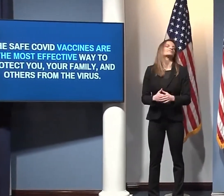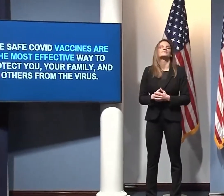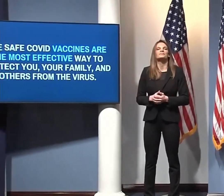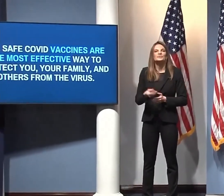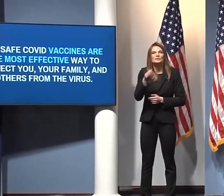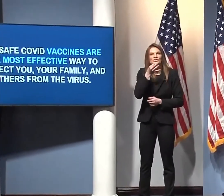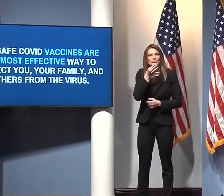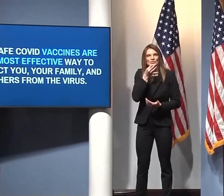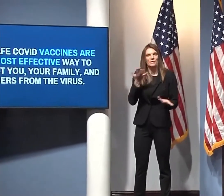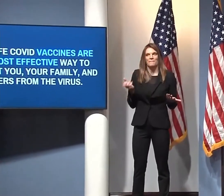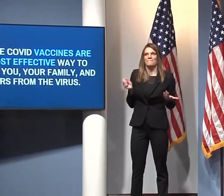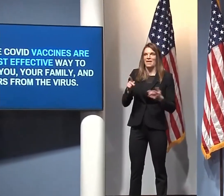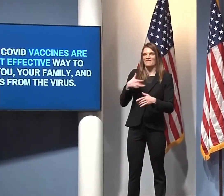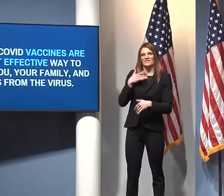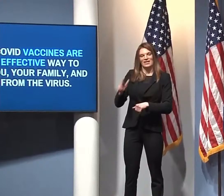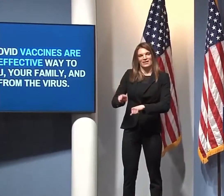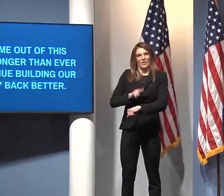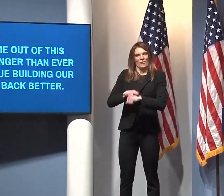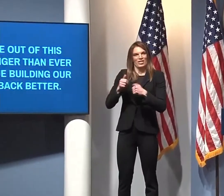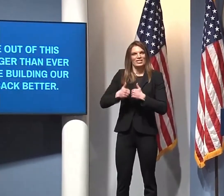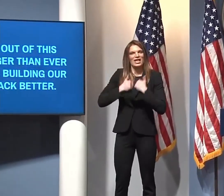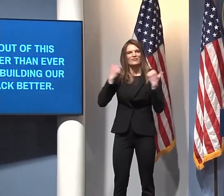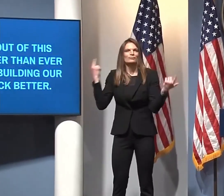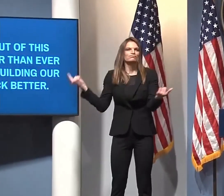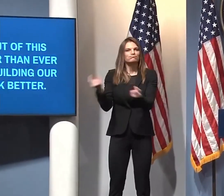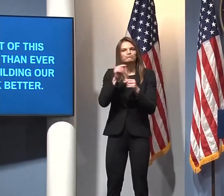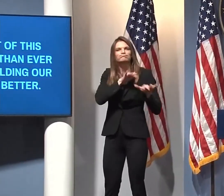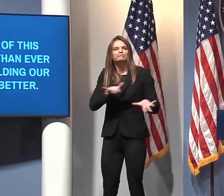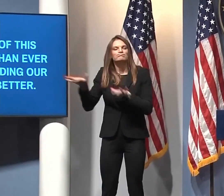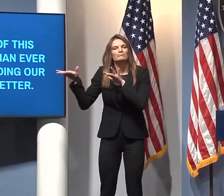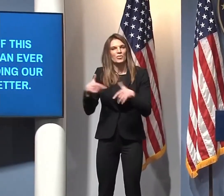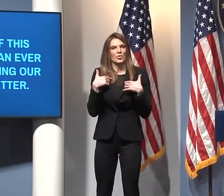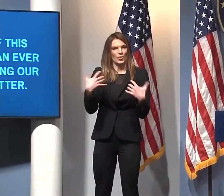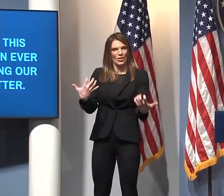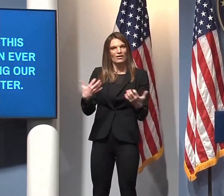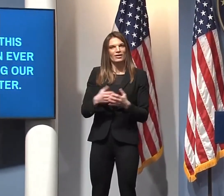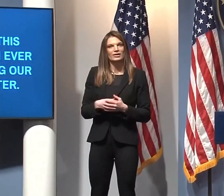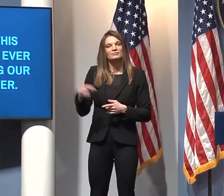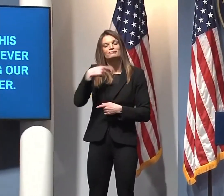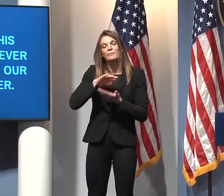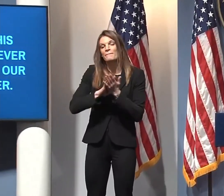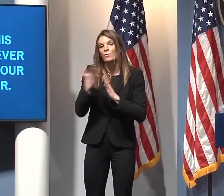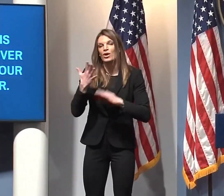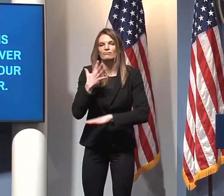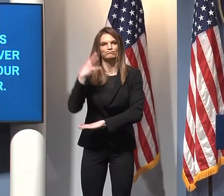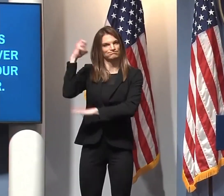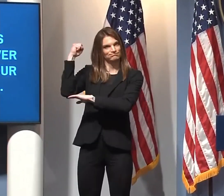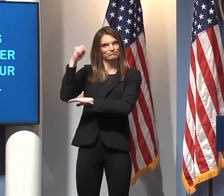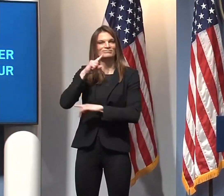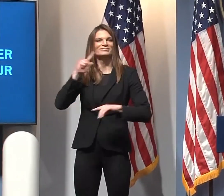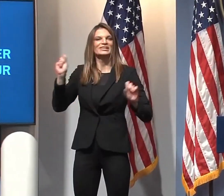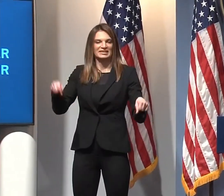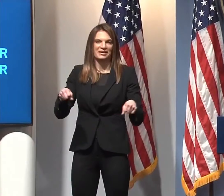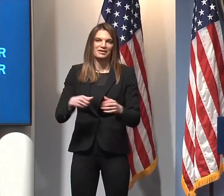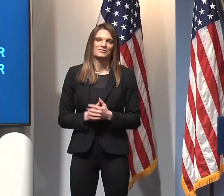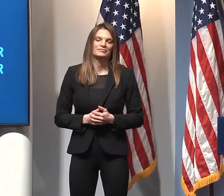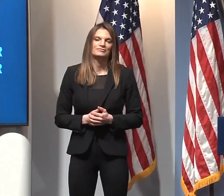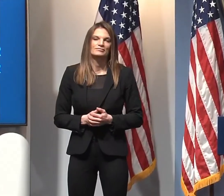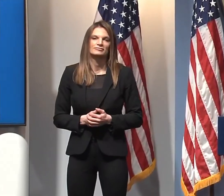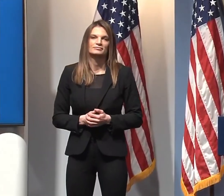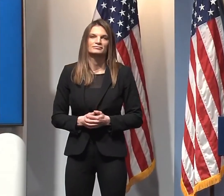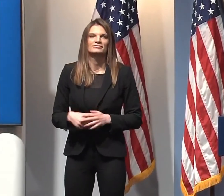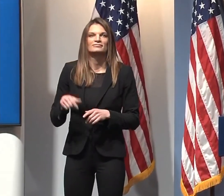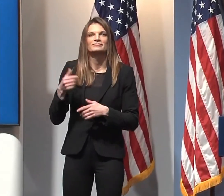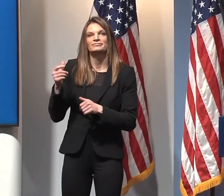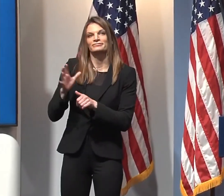we'll be getting back to living. We'll come out of this crisis stronger than ever and continue building our economy back better. In the